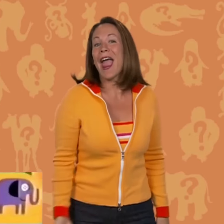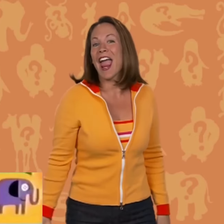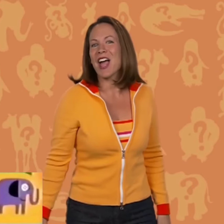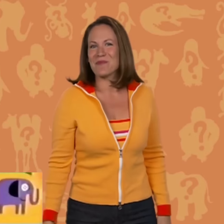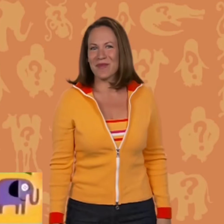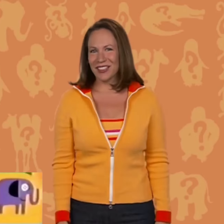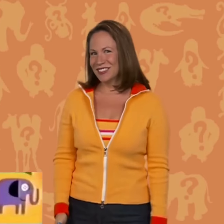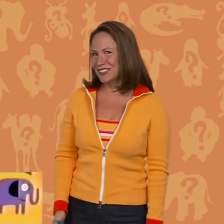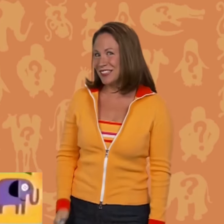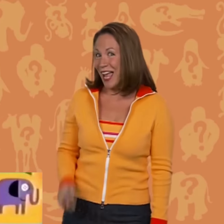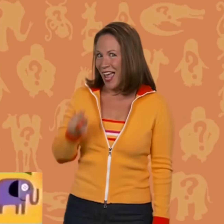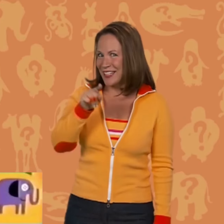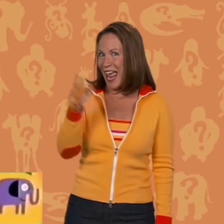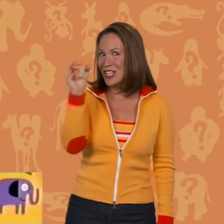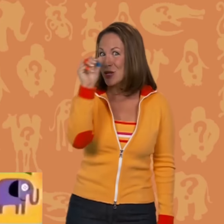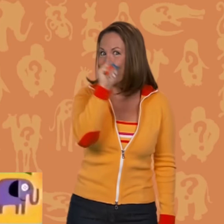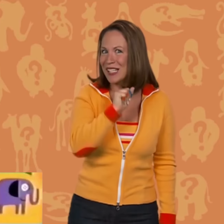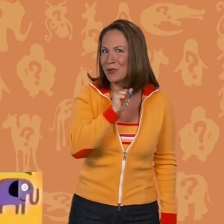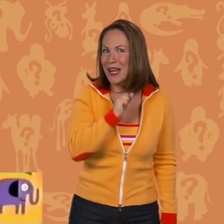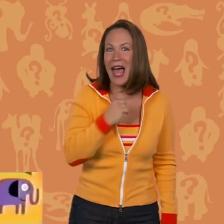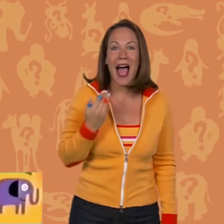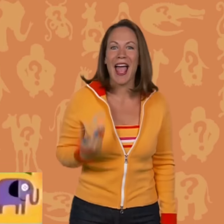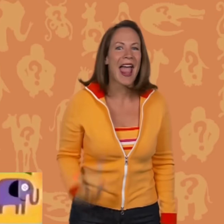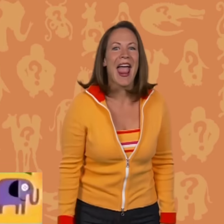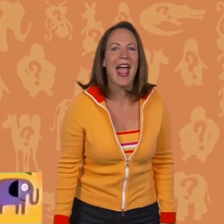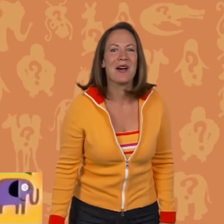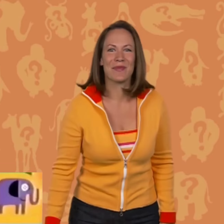am? Can you guess what I am?